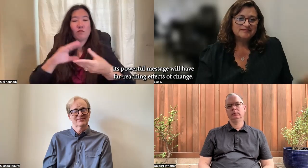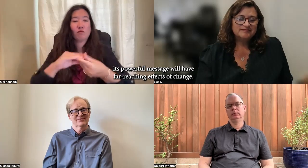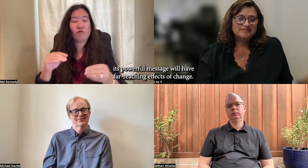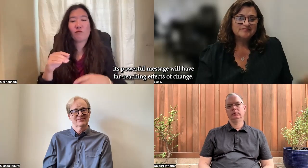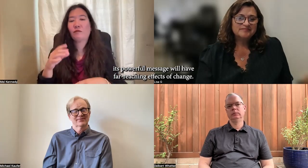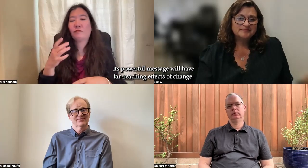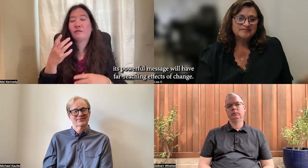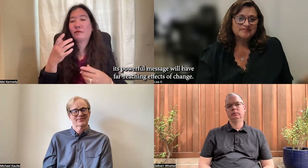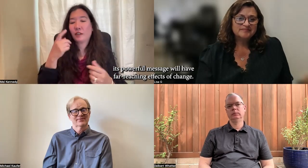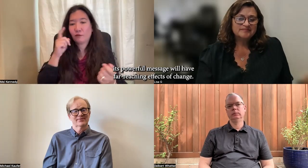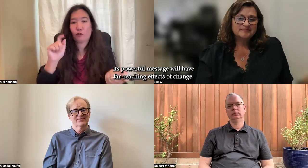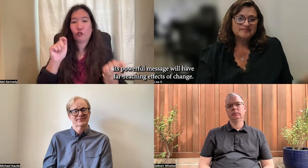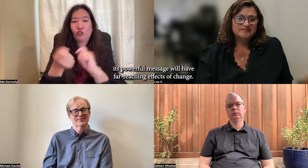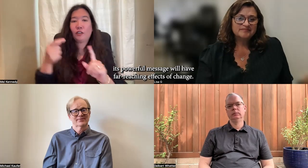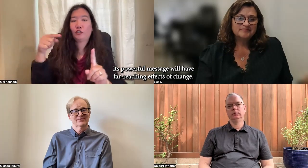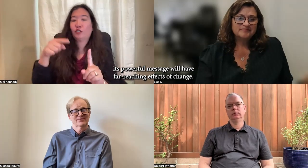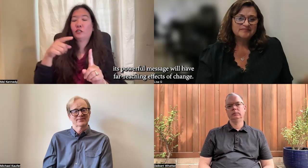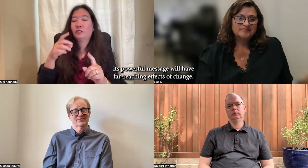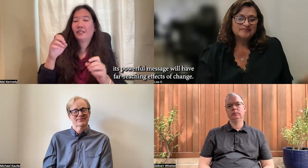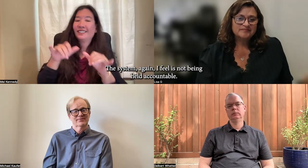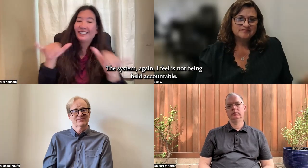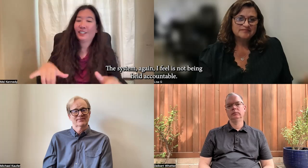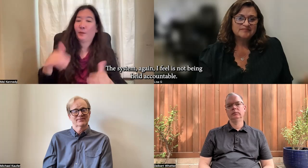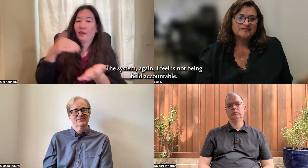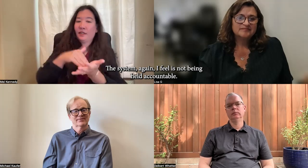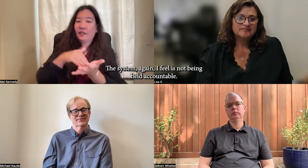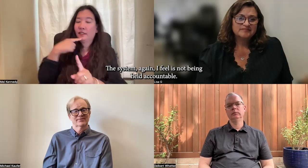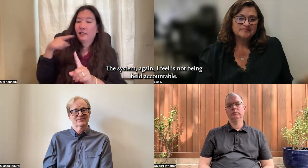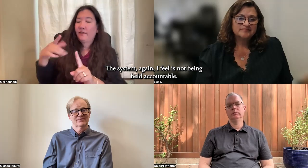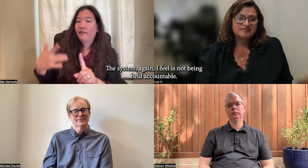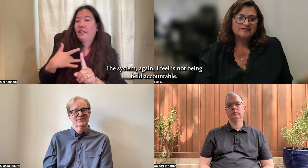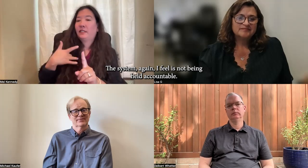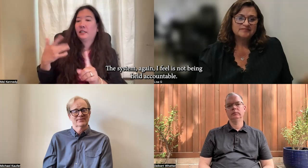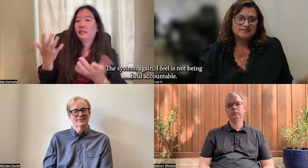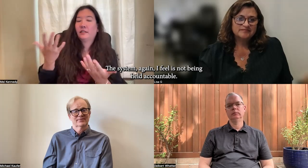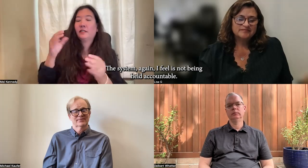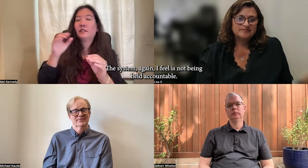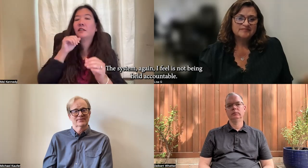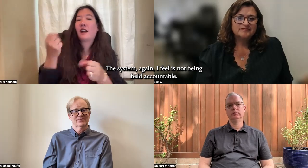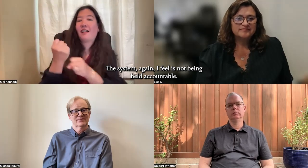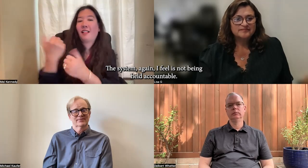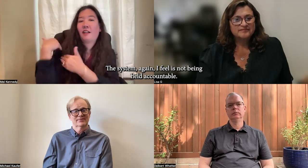will have far-reaching effects of change. The system, again, I feel is not being held